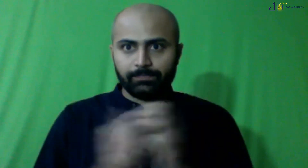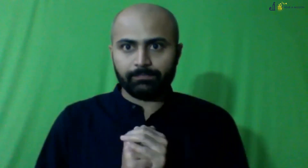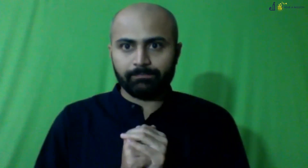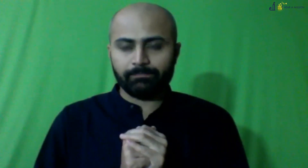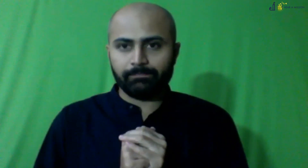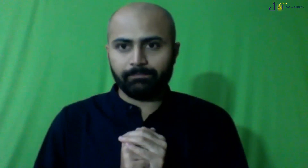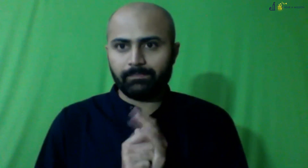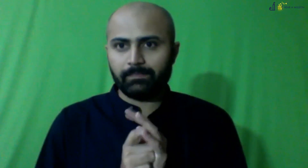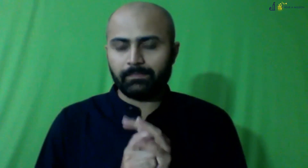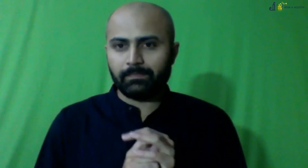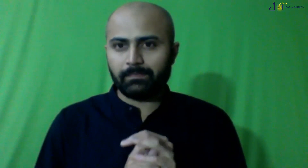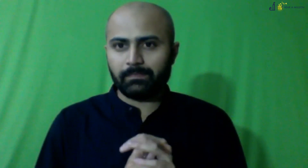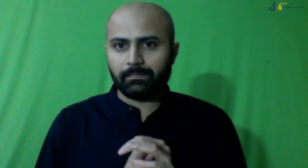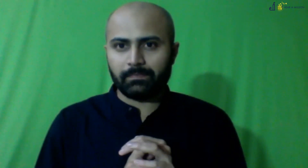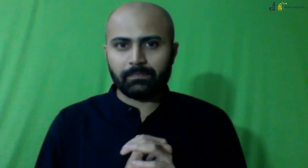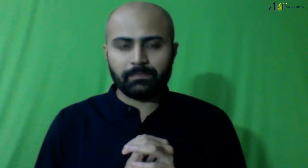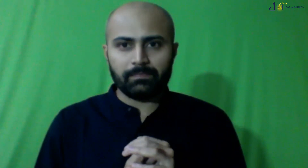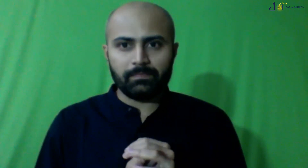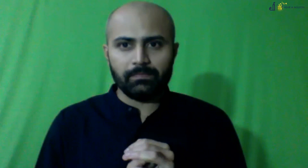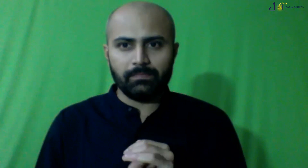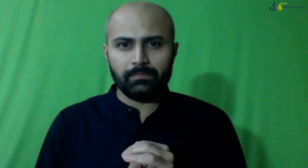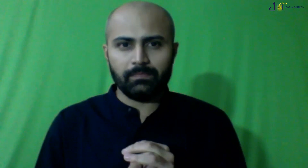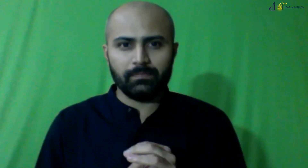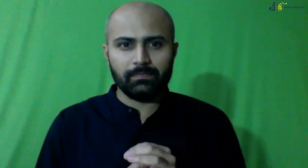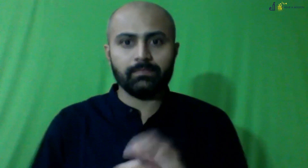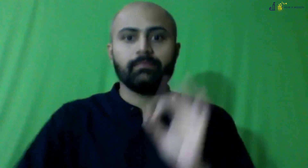47 people have voted. Can we share now?